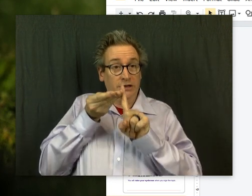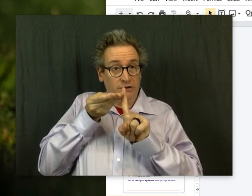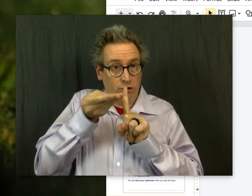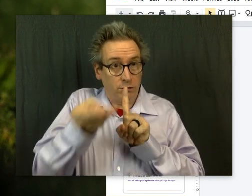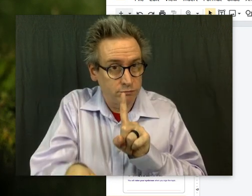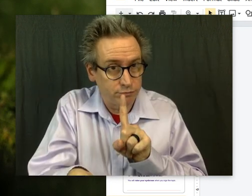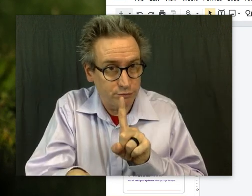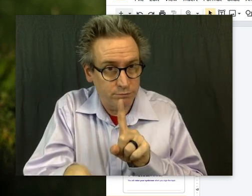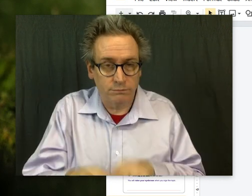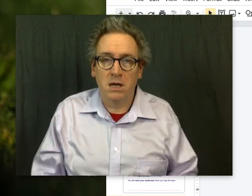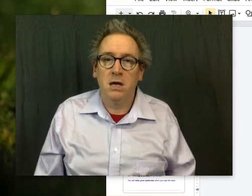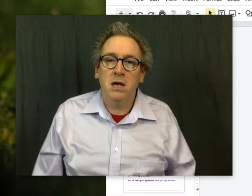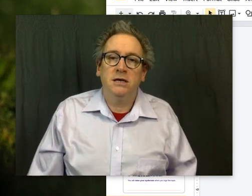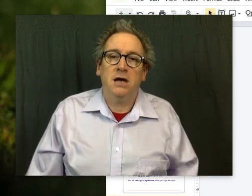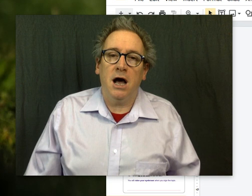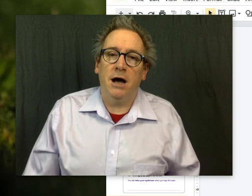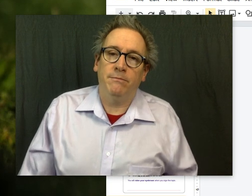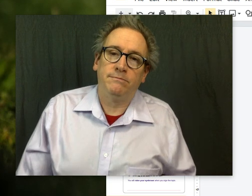doing the verb.